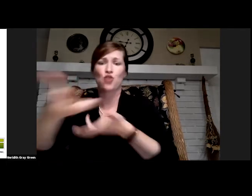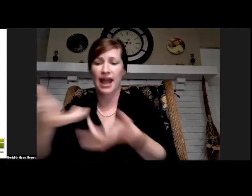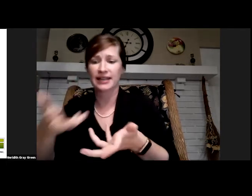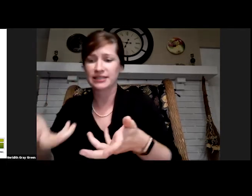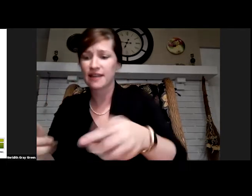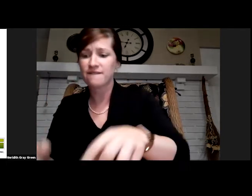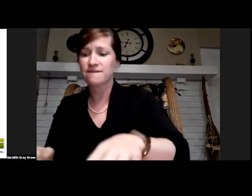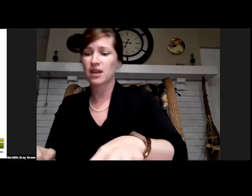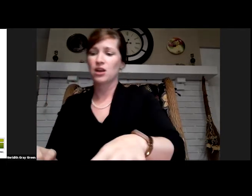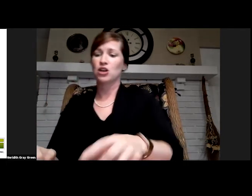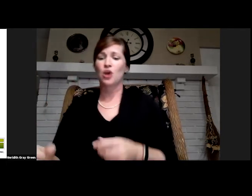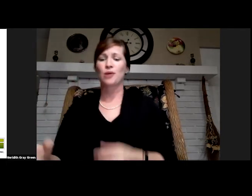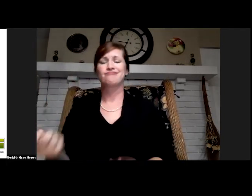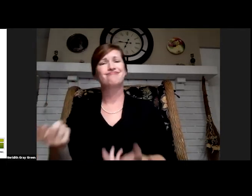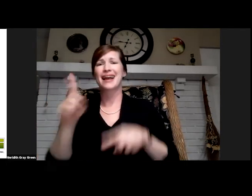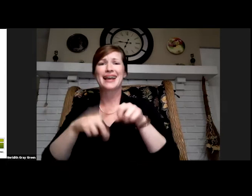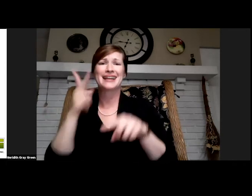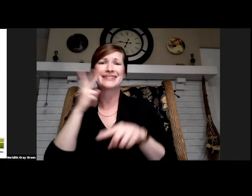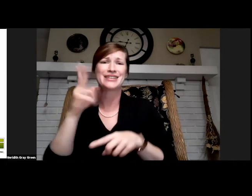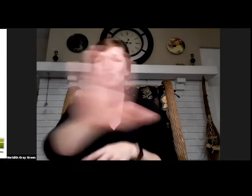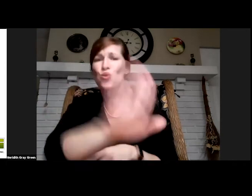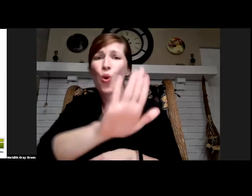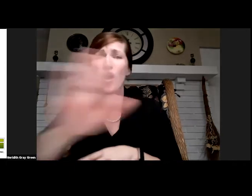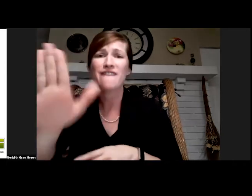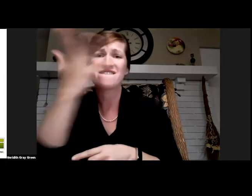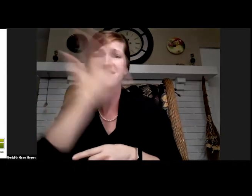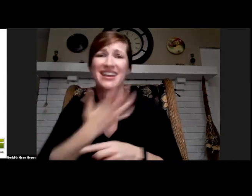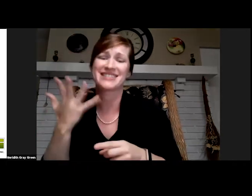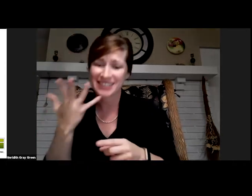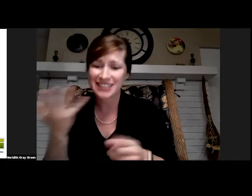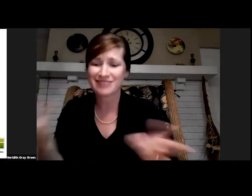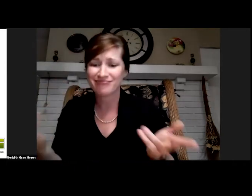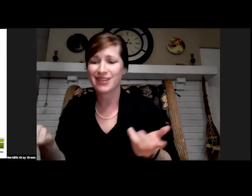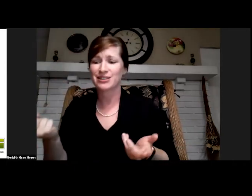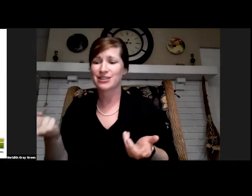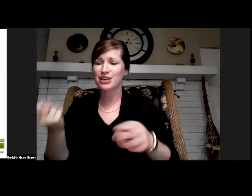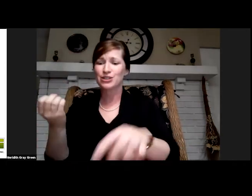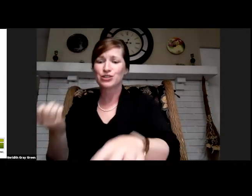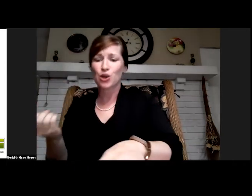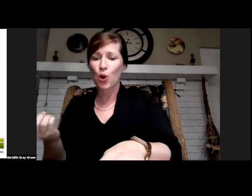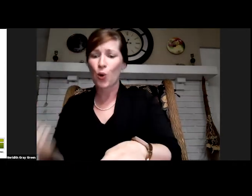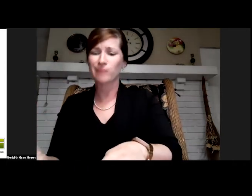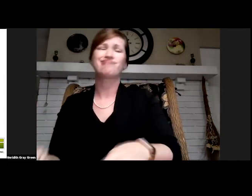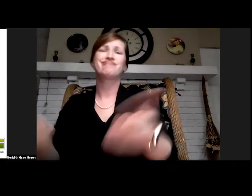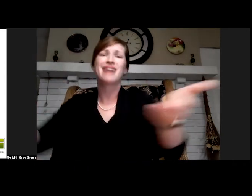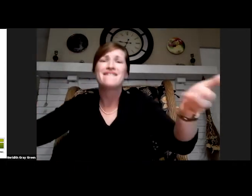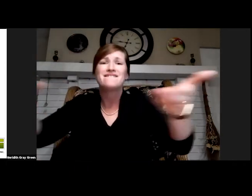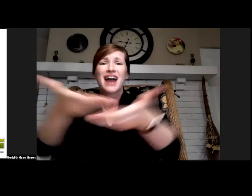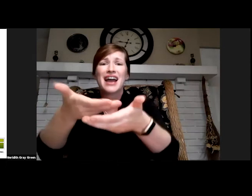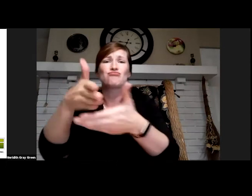We really hope this tour is interactive. So I know I'm not able to see your